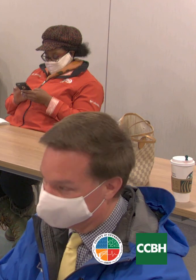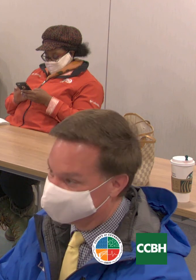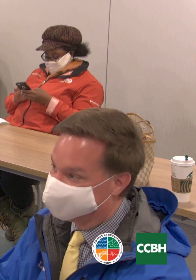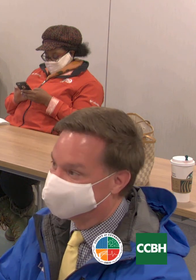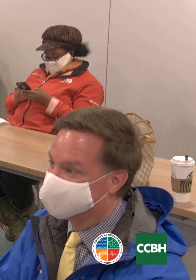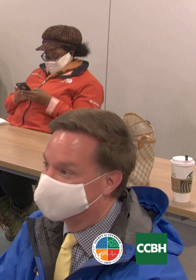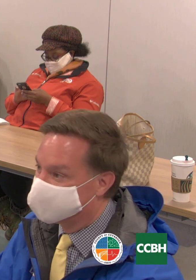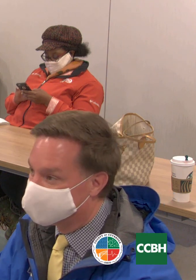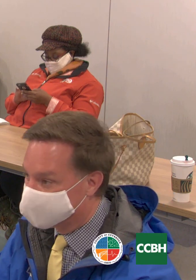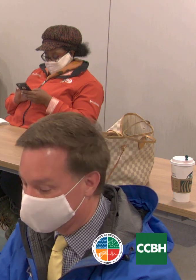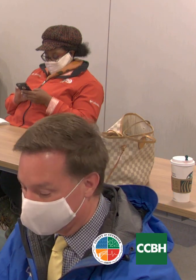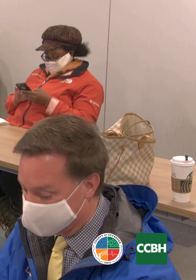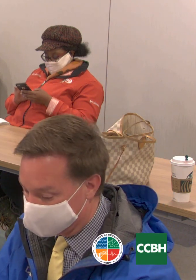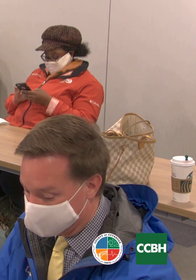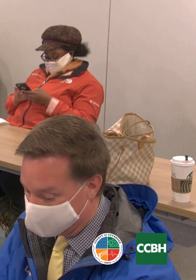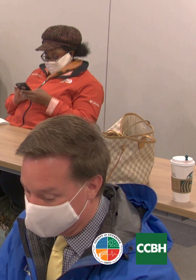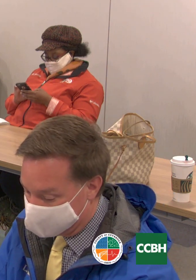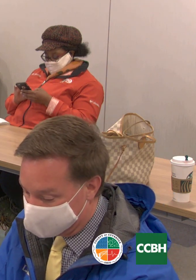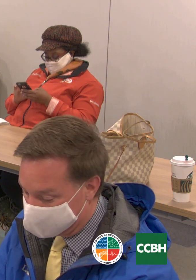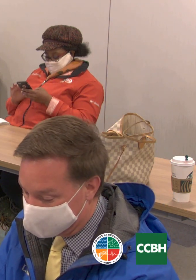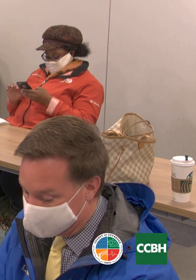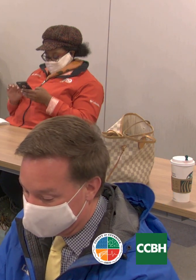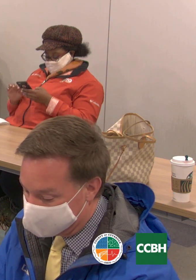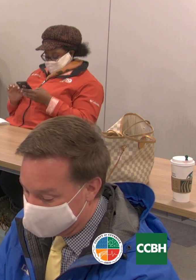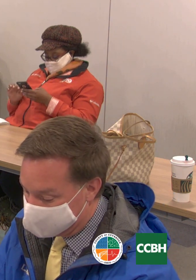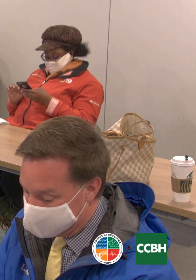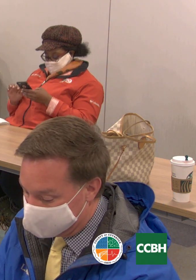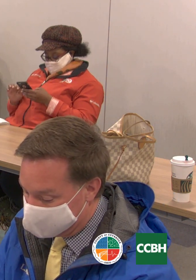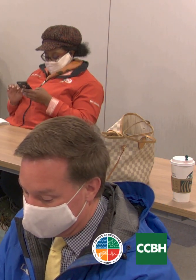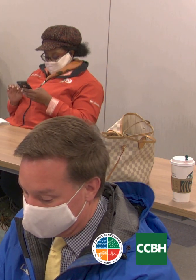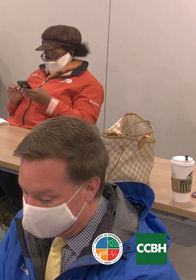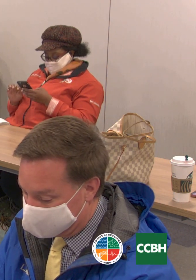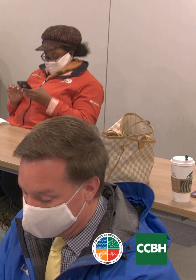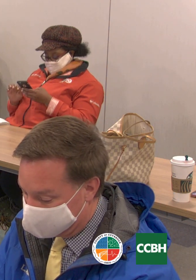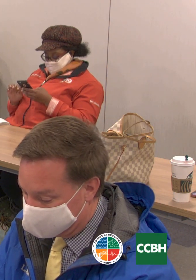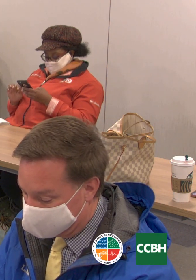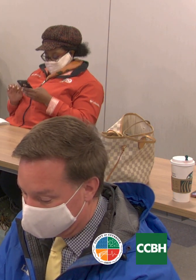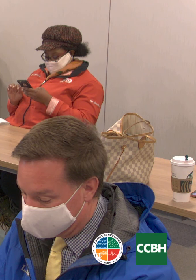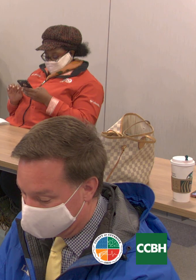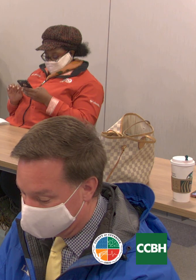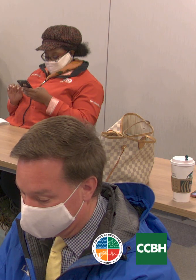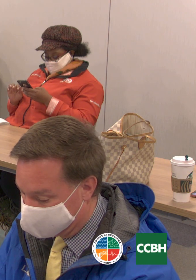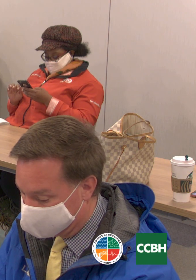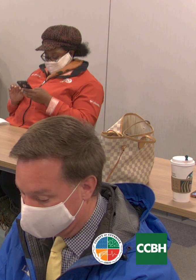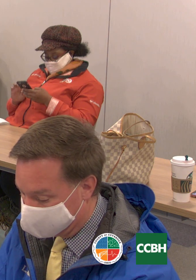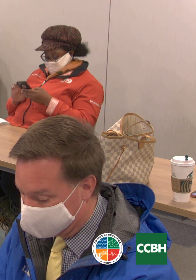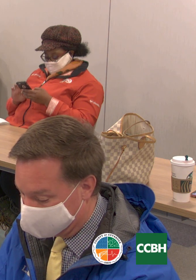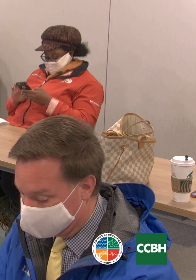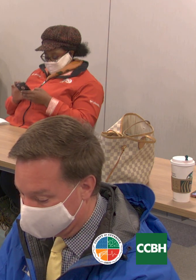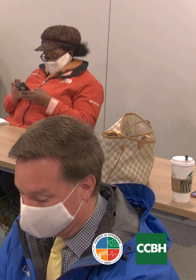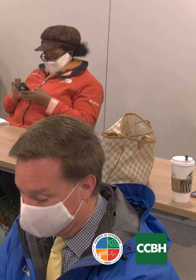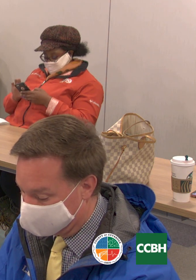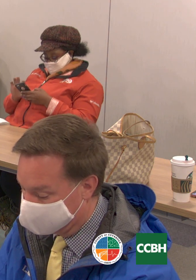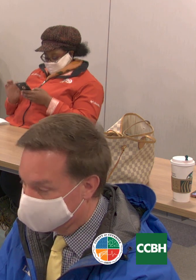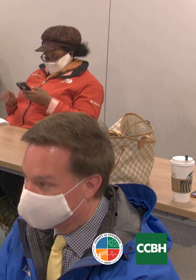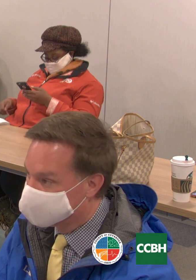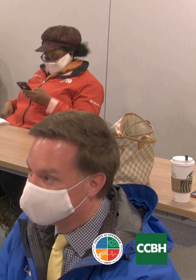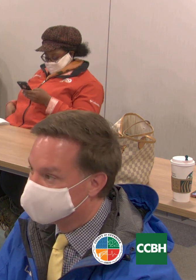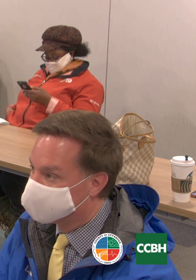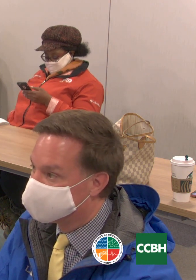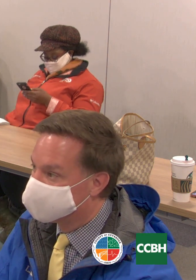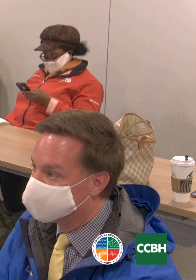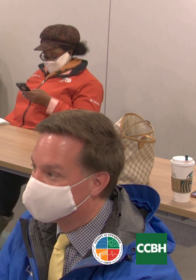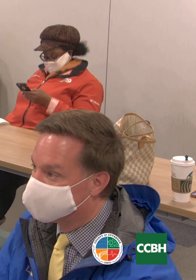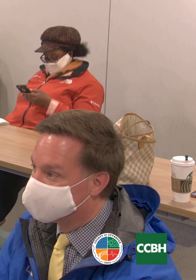tested. I mean, are all these congregate settings that you go into going to be places where you've already identified